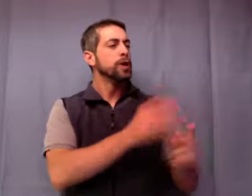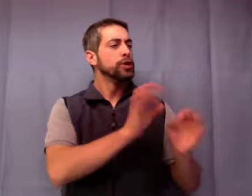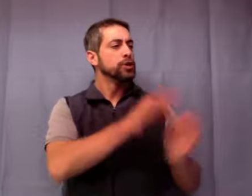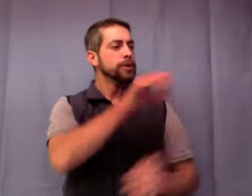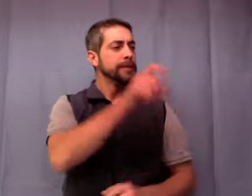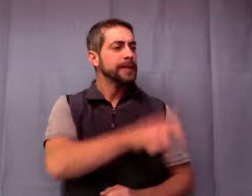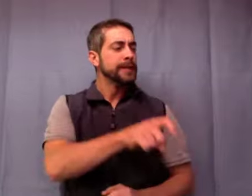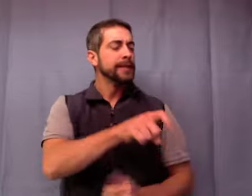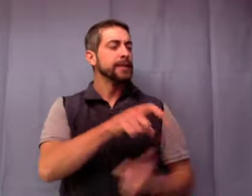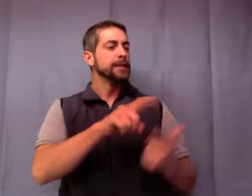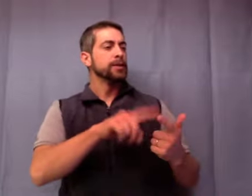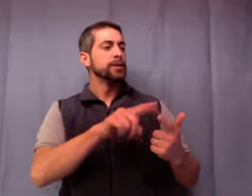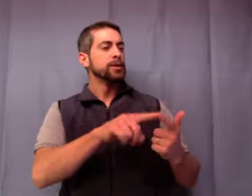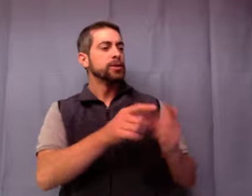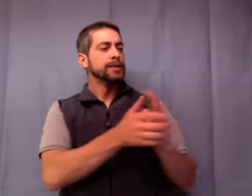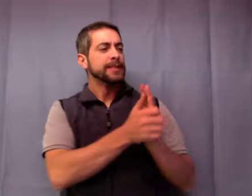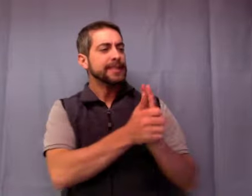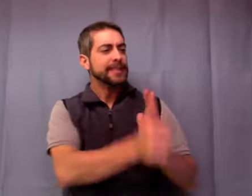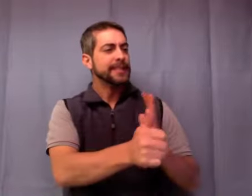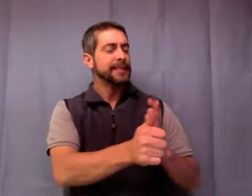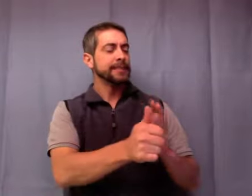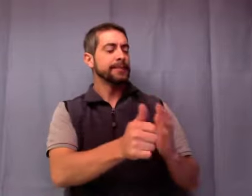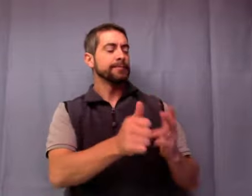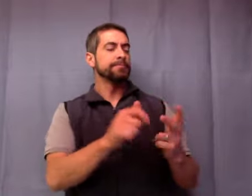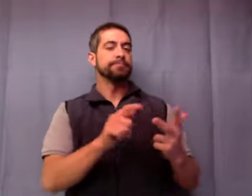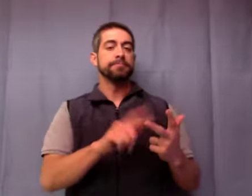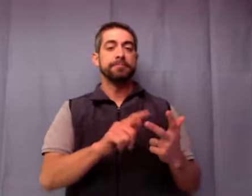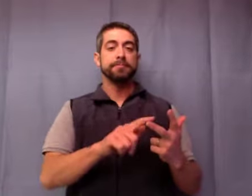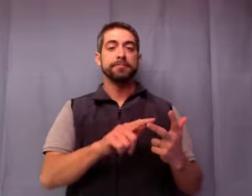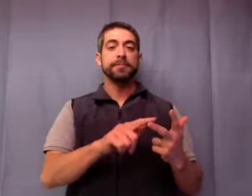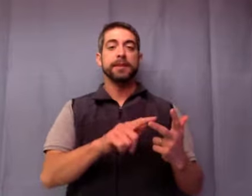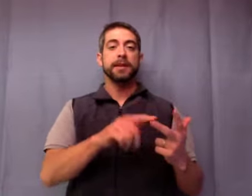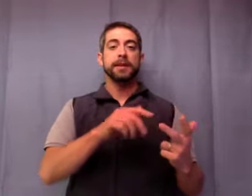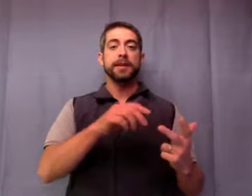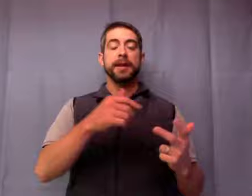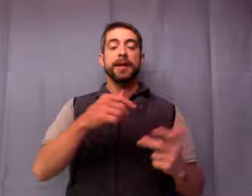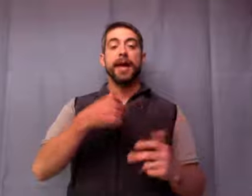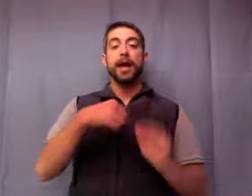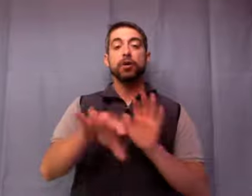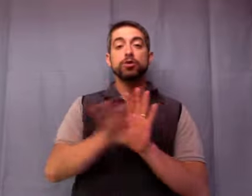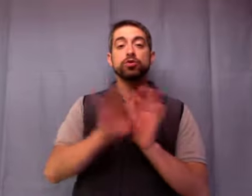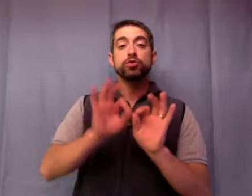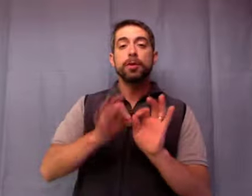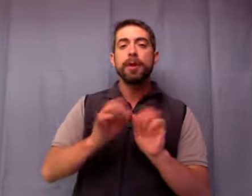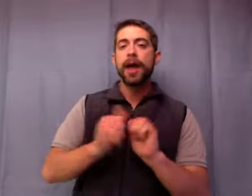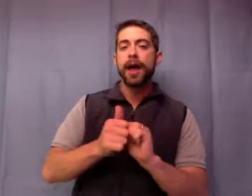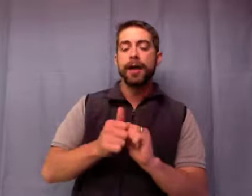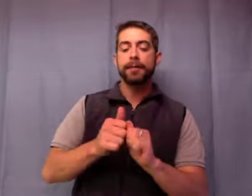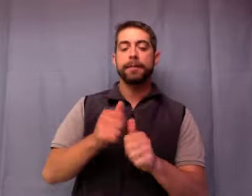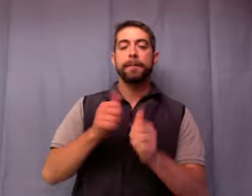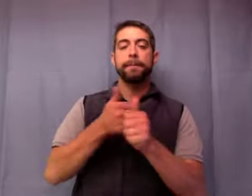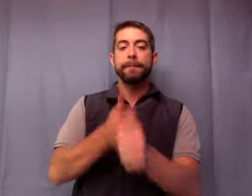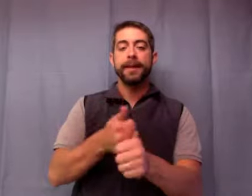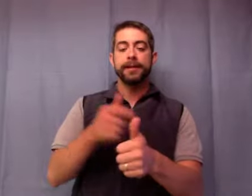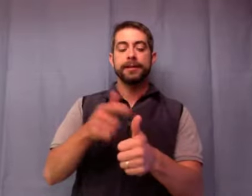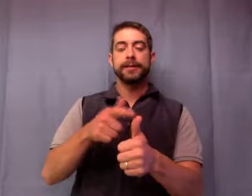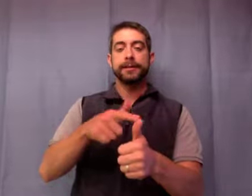interpreter based on skill set, experience, gender, consumer